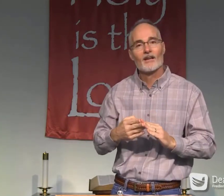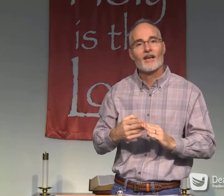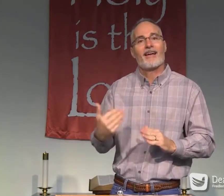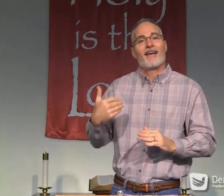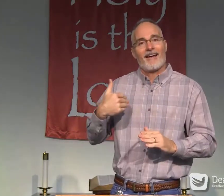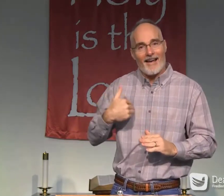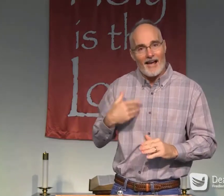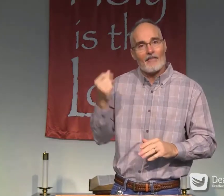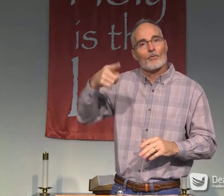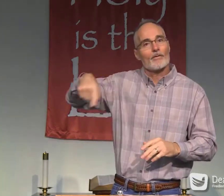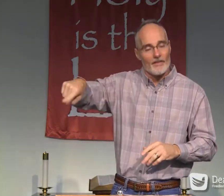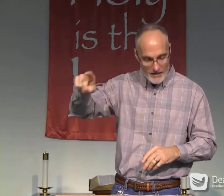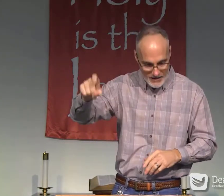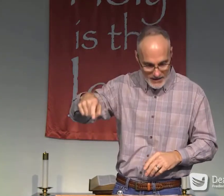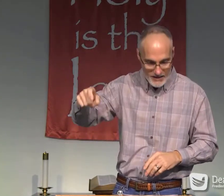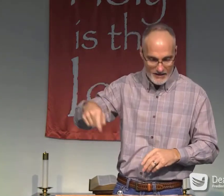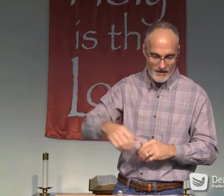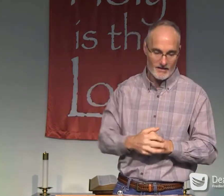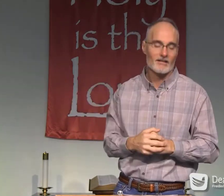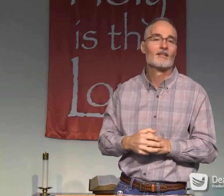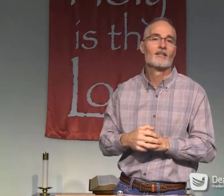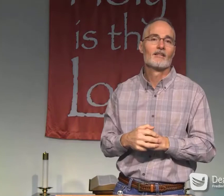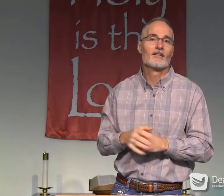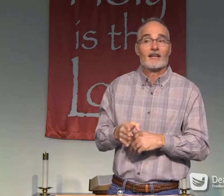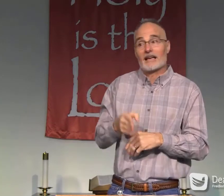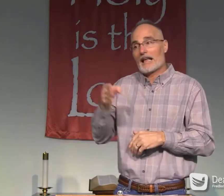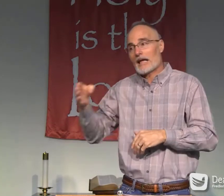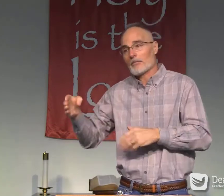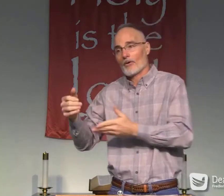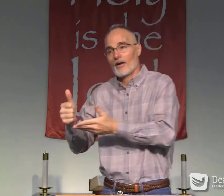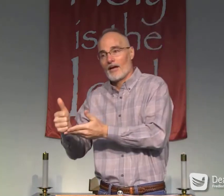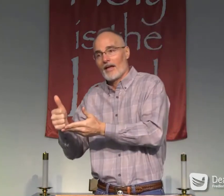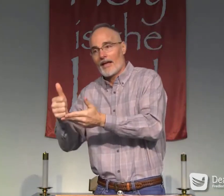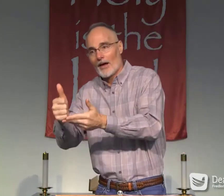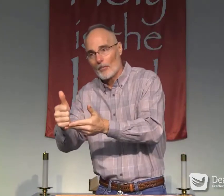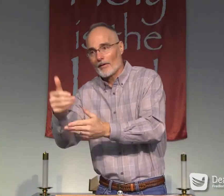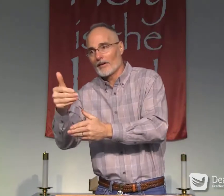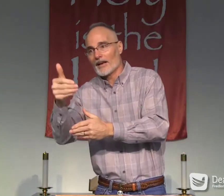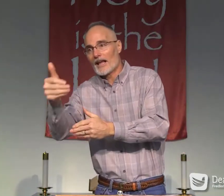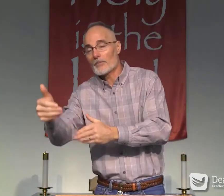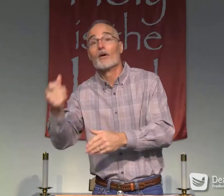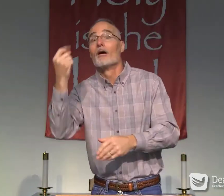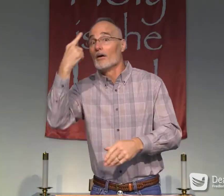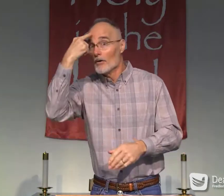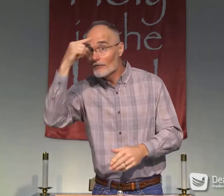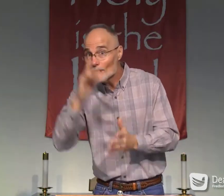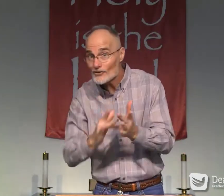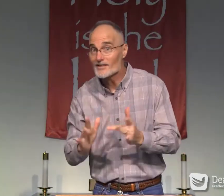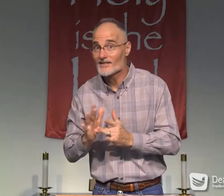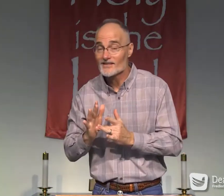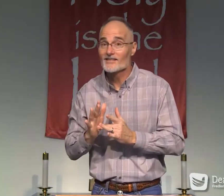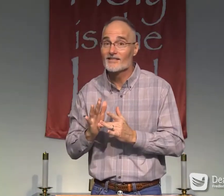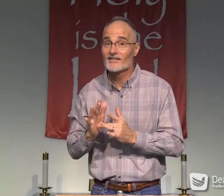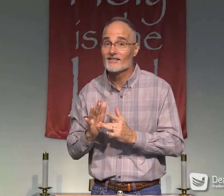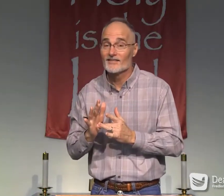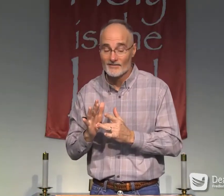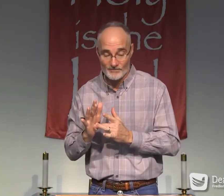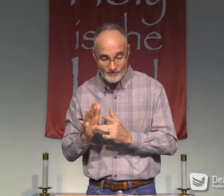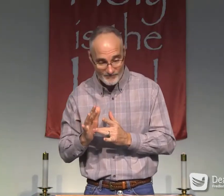When you have helped people who are poor, truly poor within your community, you've met their need. When you've